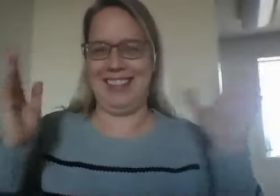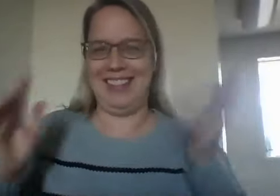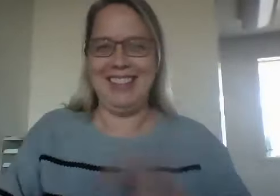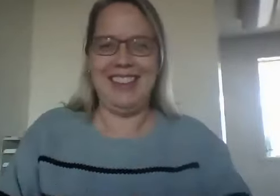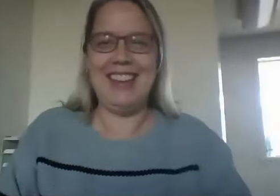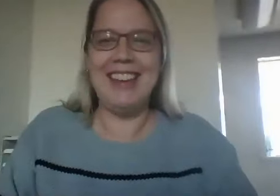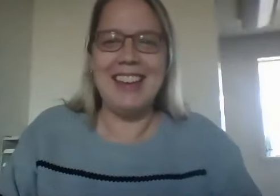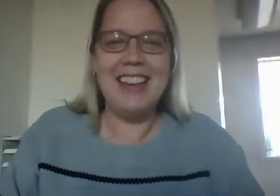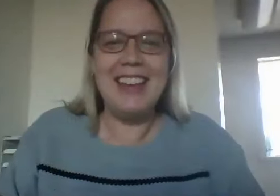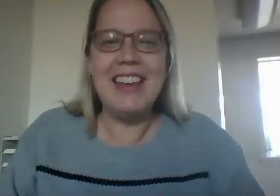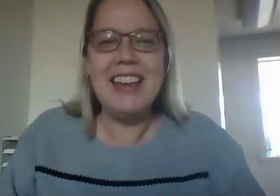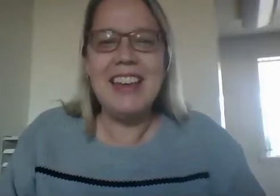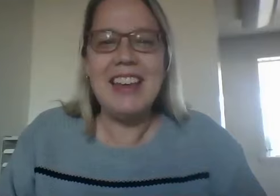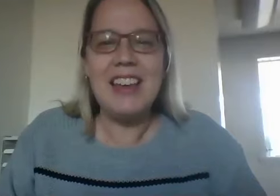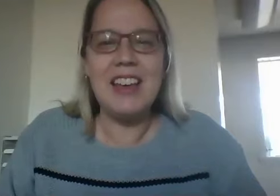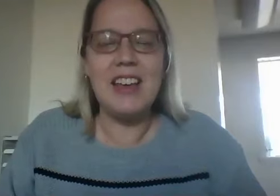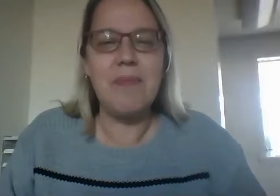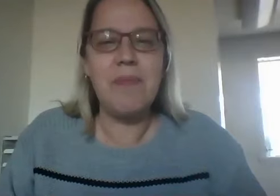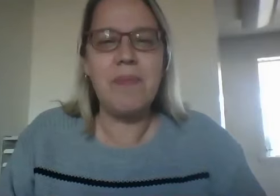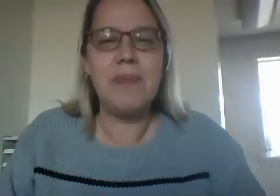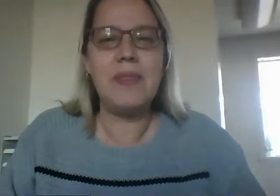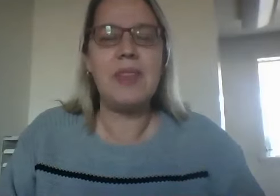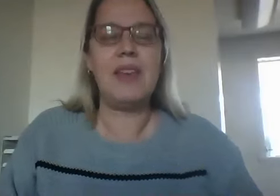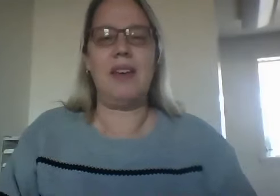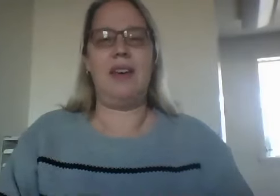Oh, happy, happy.